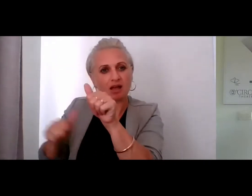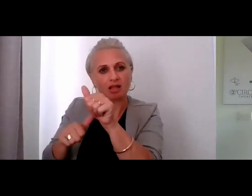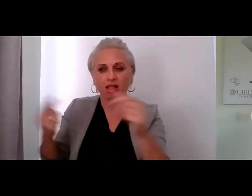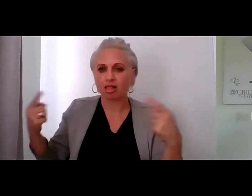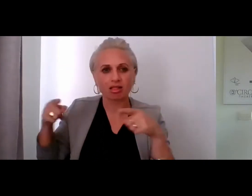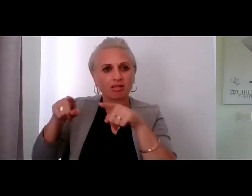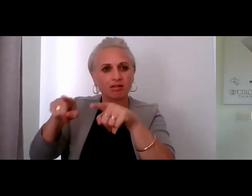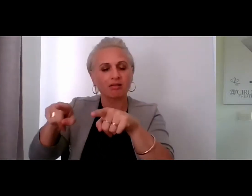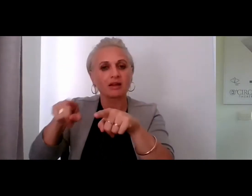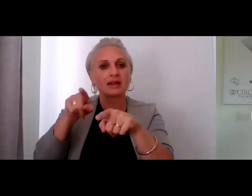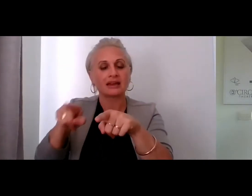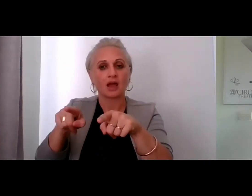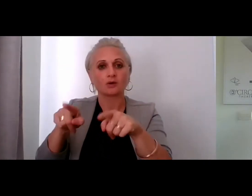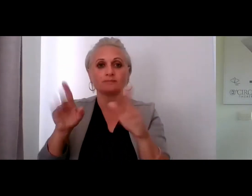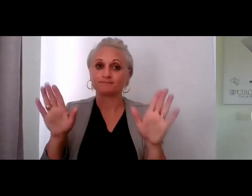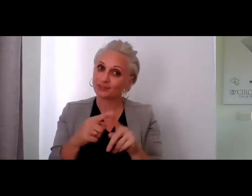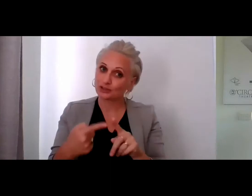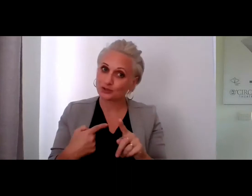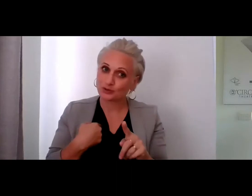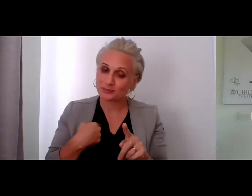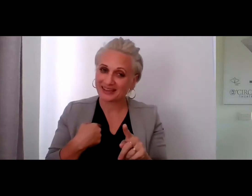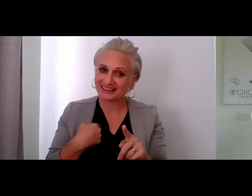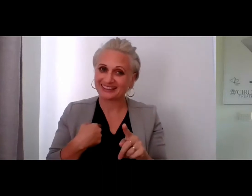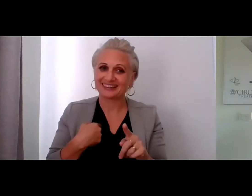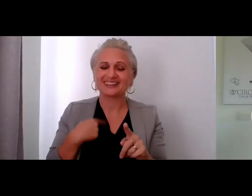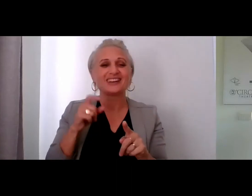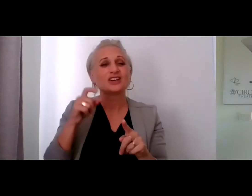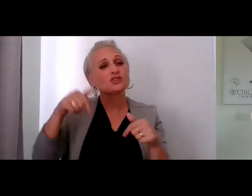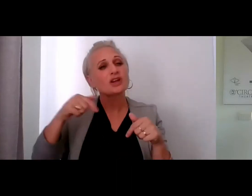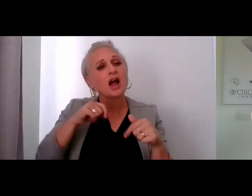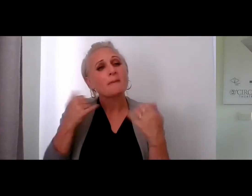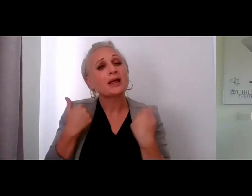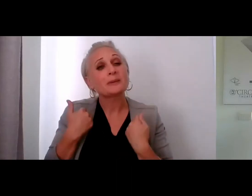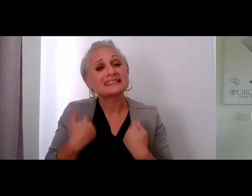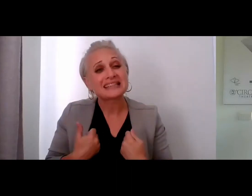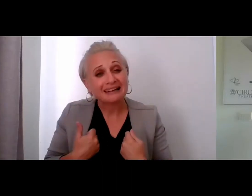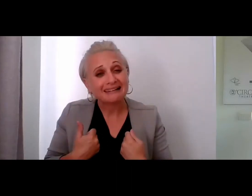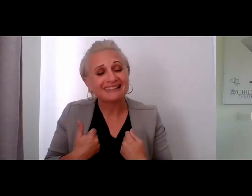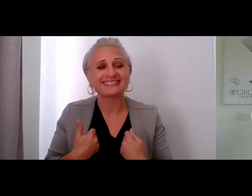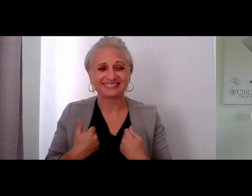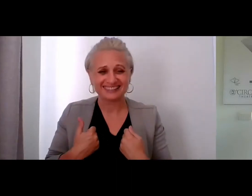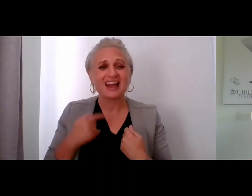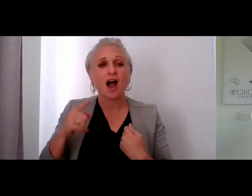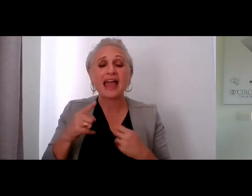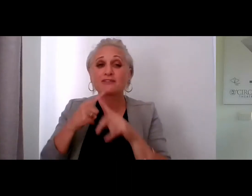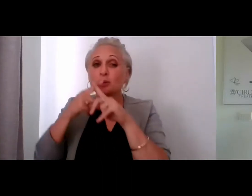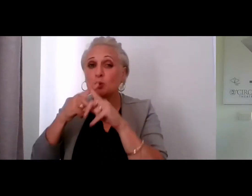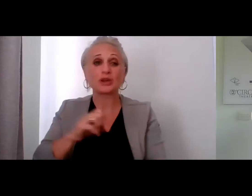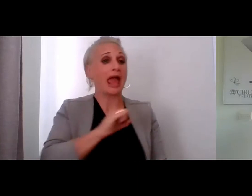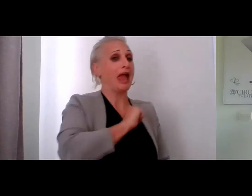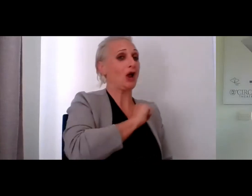Now you're going to have to excuse me. I'm a bit under the weather. I'm going to mute myself and cough and then come back on.